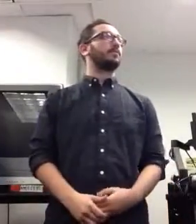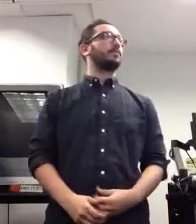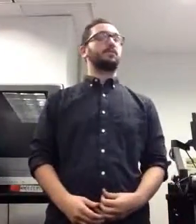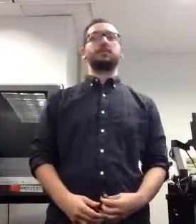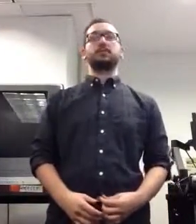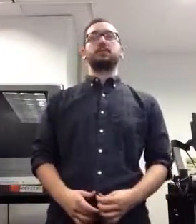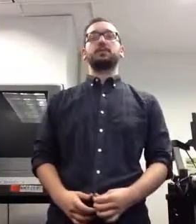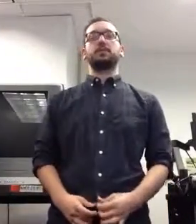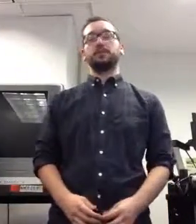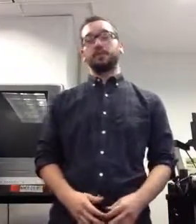I got that.